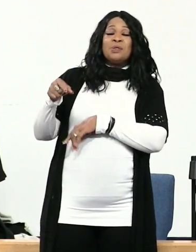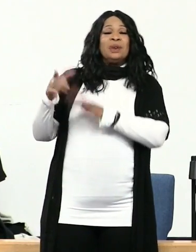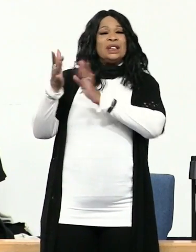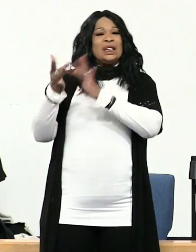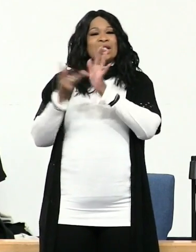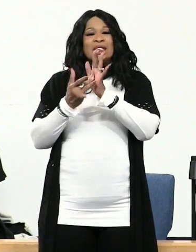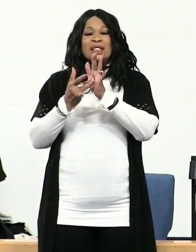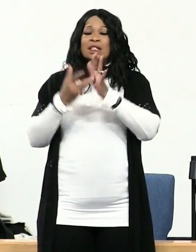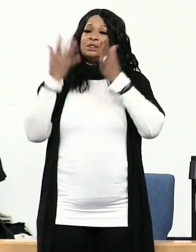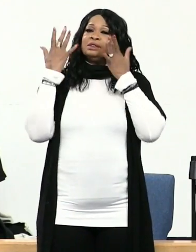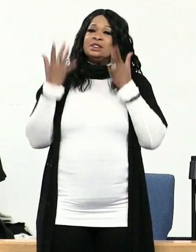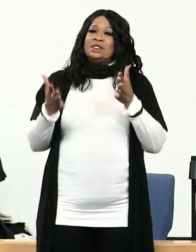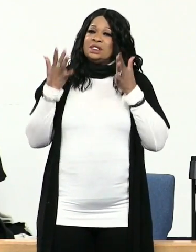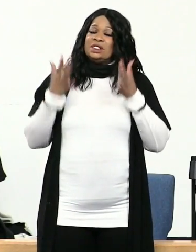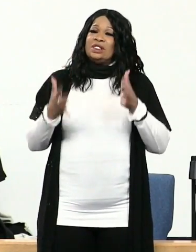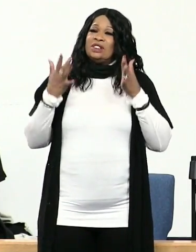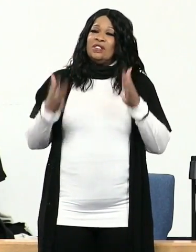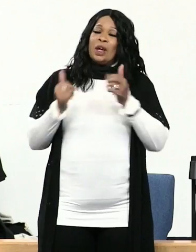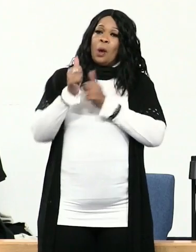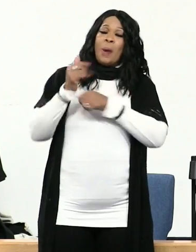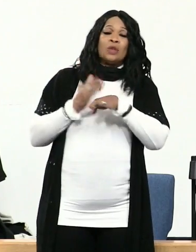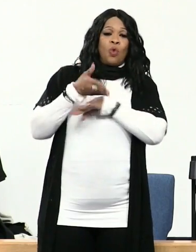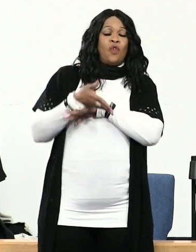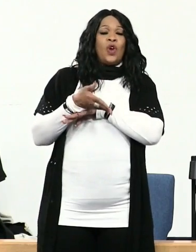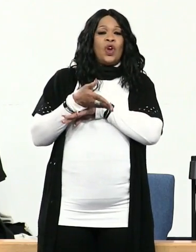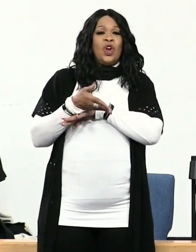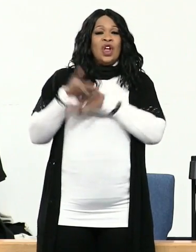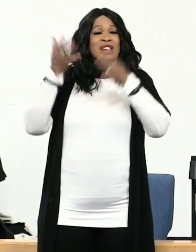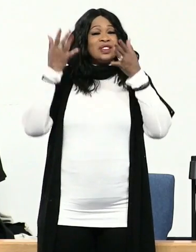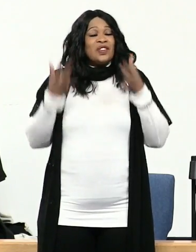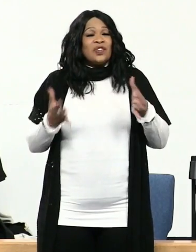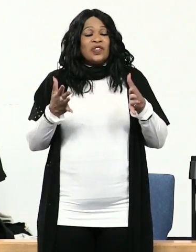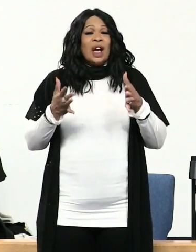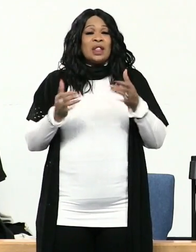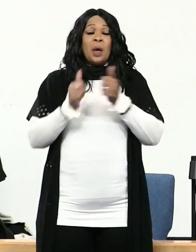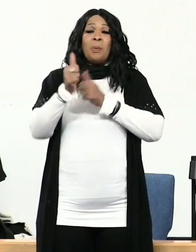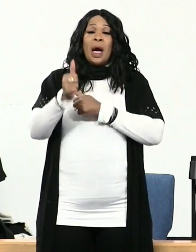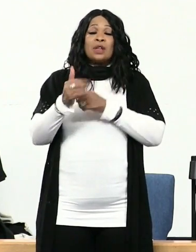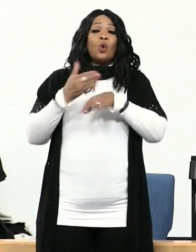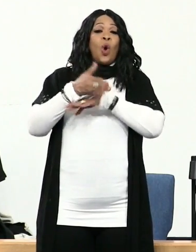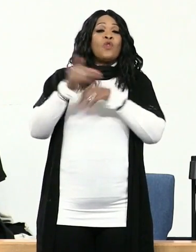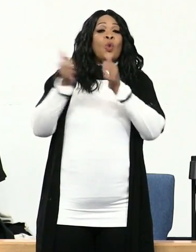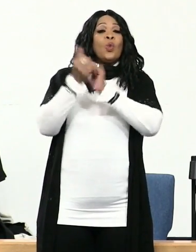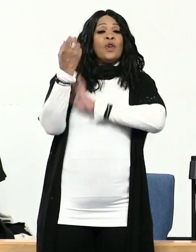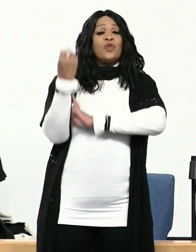final Passover, his final Passover with the 12.